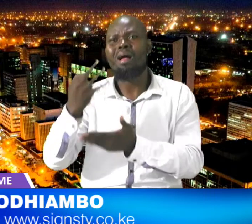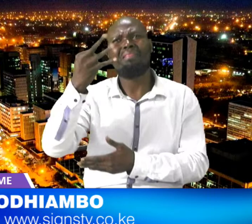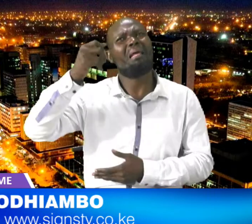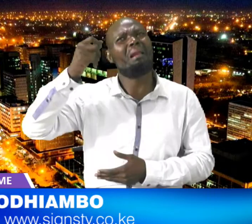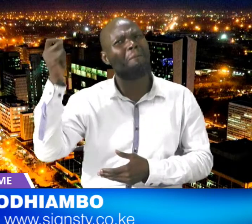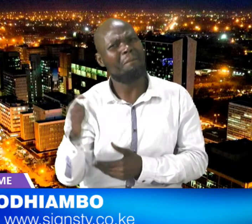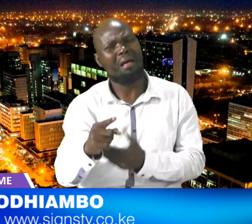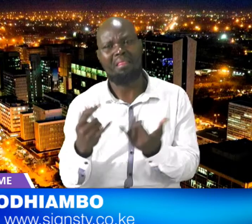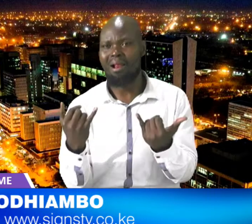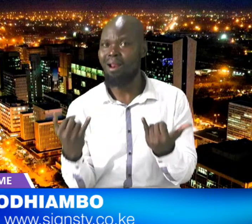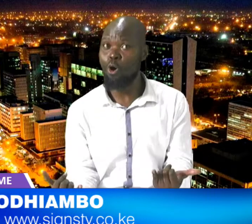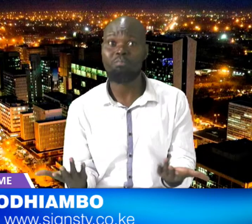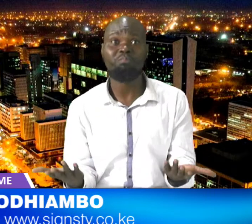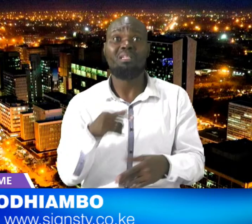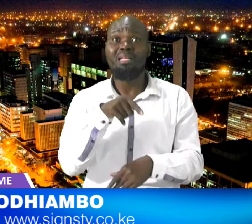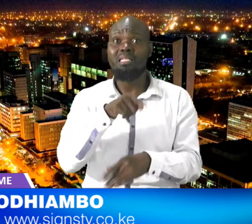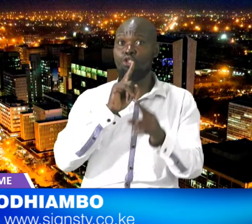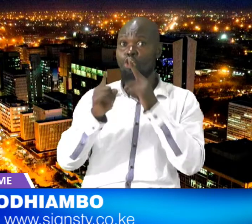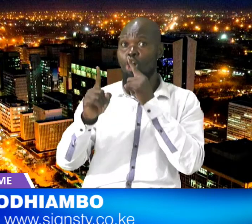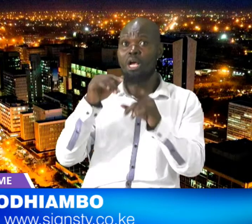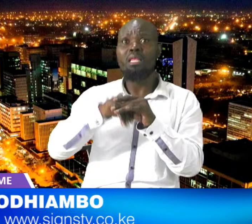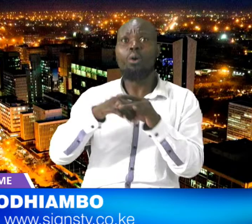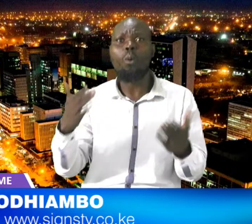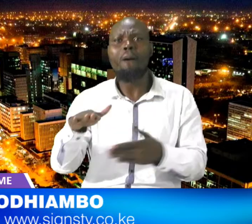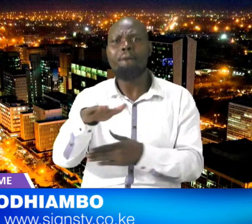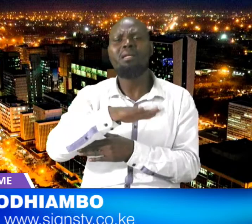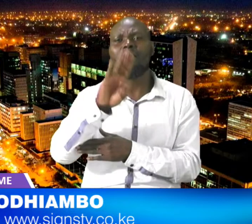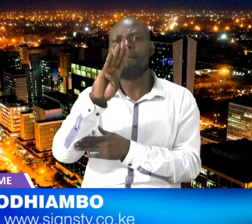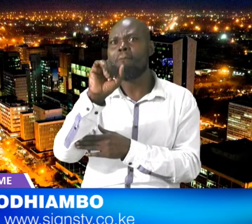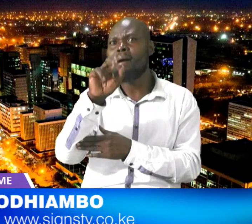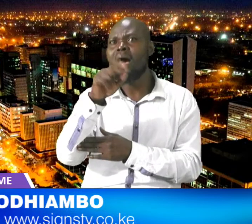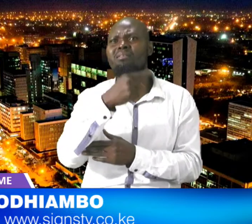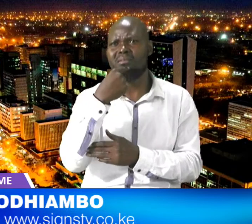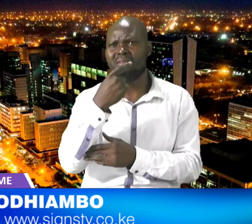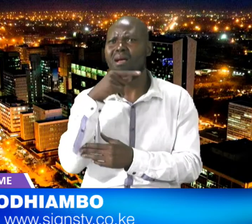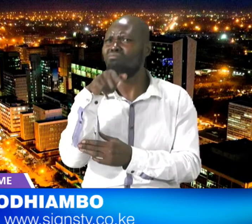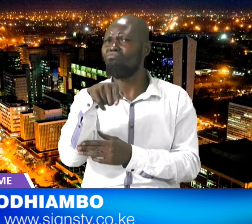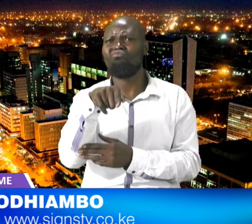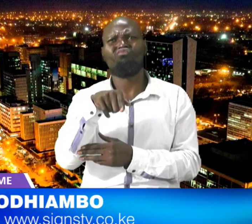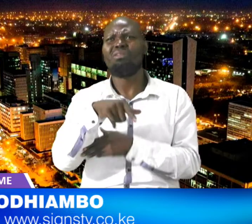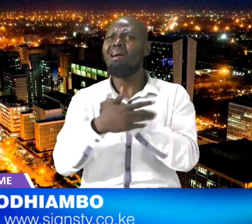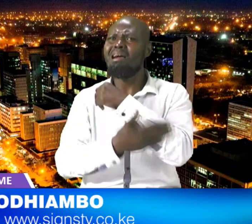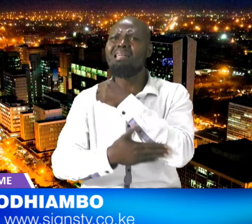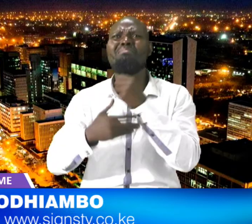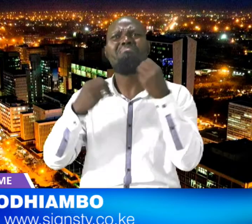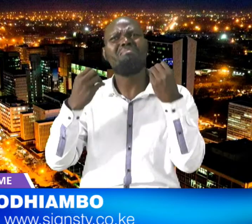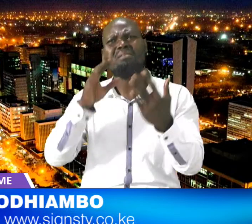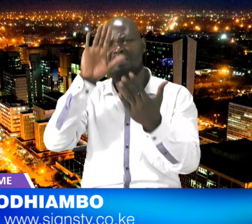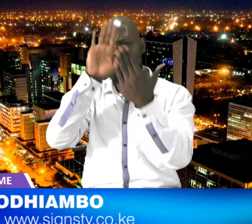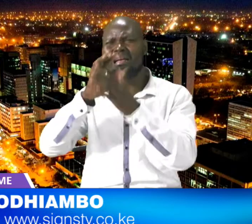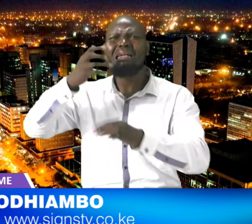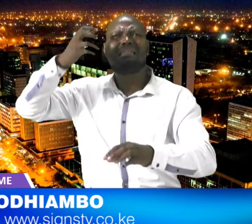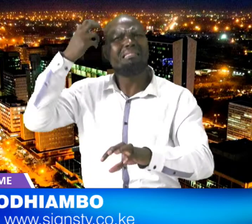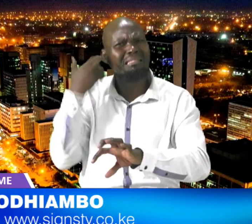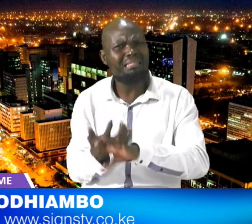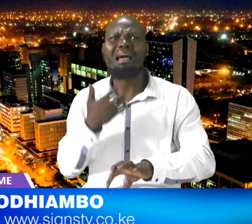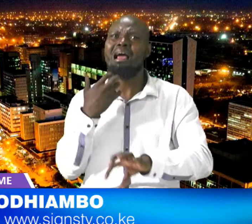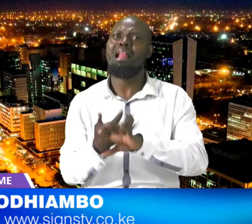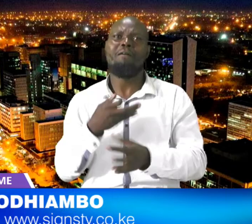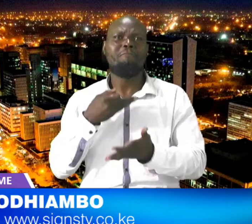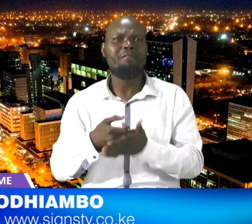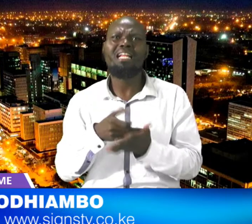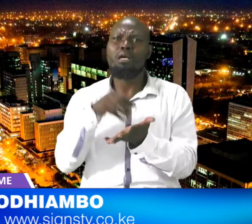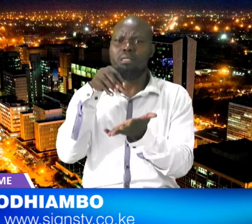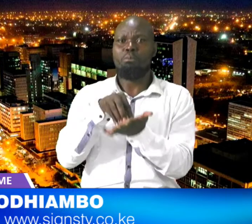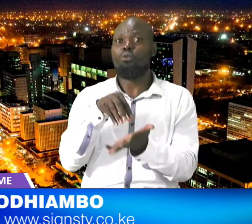allocation funds for 3 months now. Speaking in Ikolomani, Baraza said that the counties